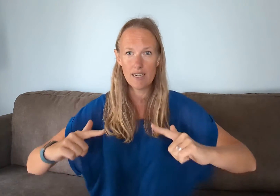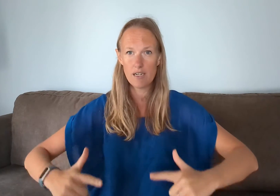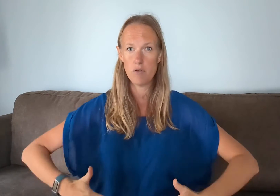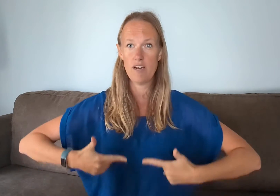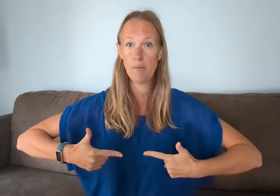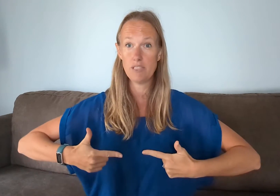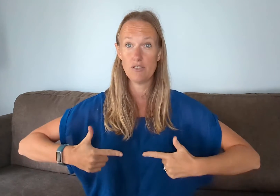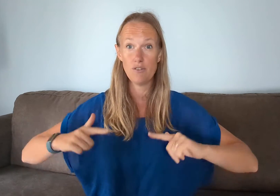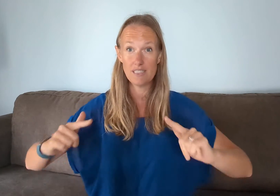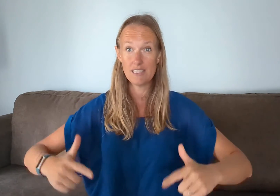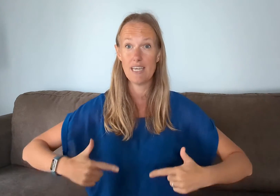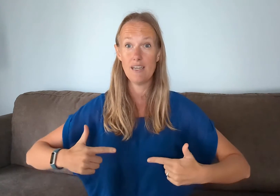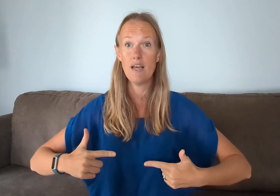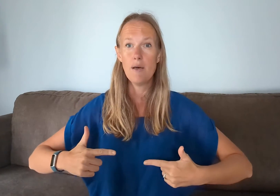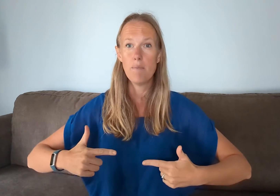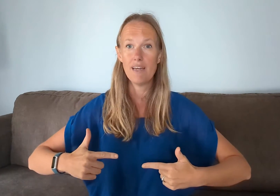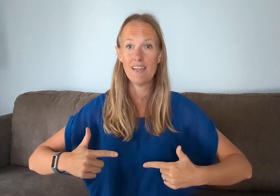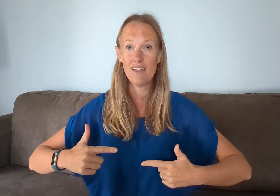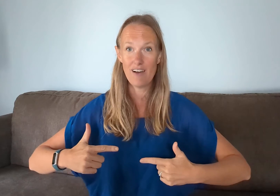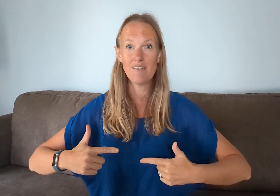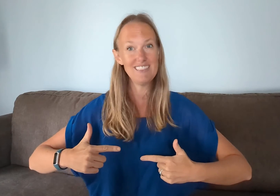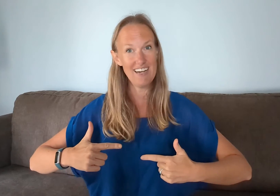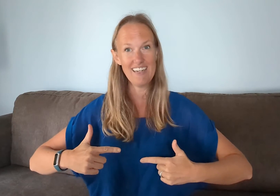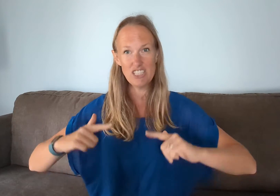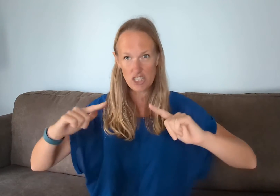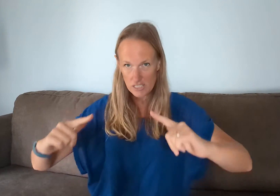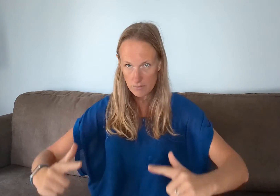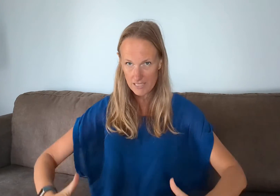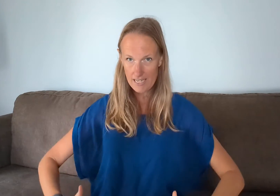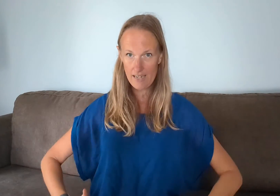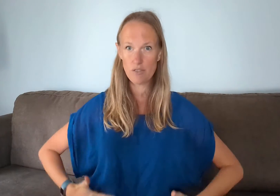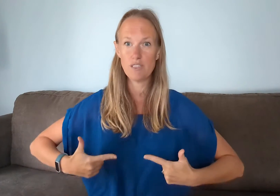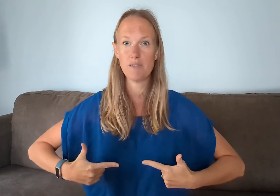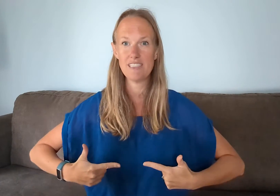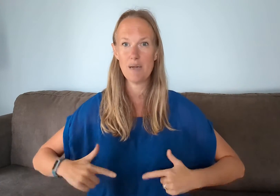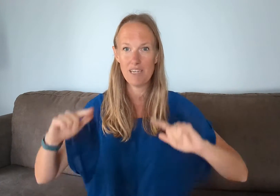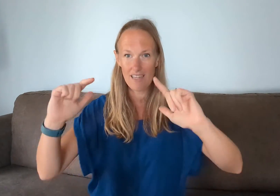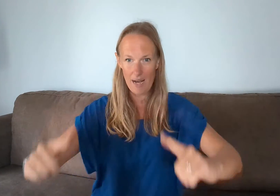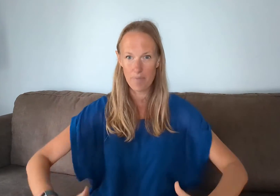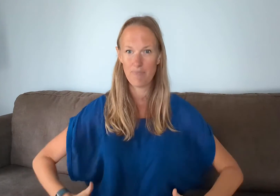gonna move it up just so you can see it. But if I was signing in church, it would be down towards my stomach and then up,